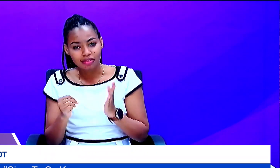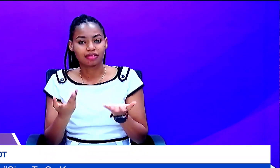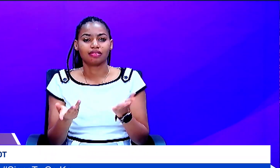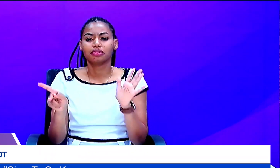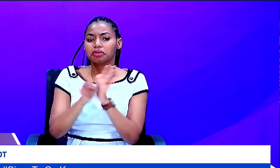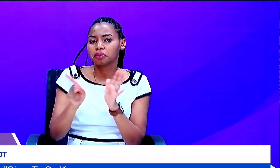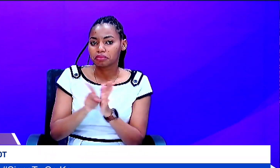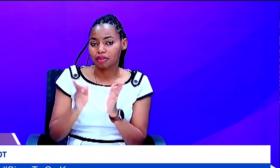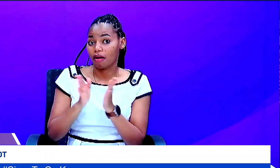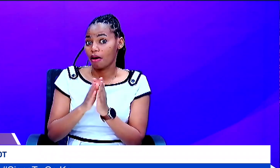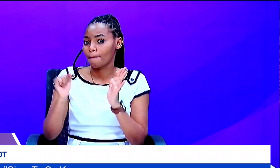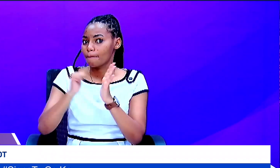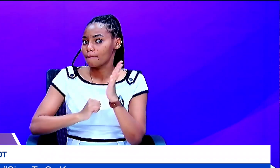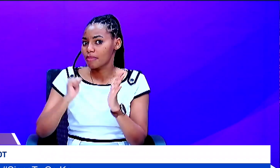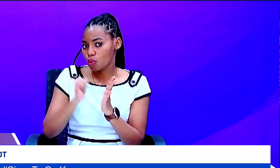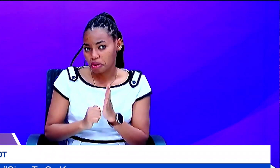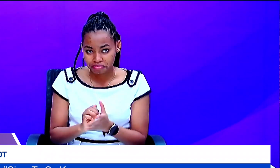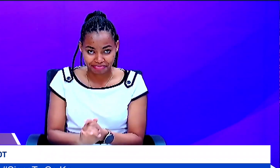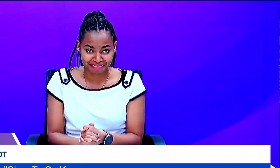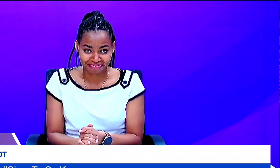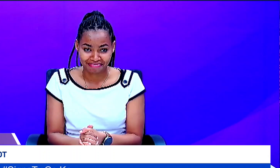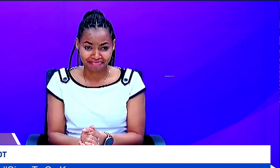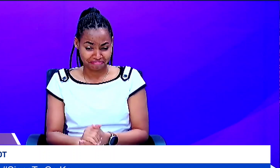Machakos, Makueni, and Kitui.